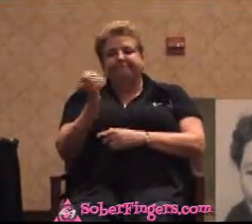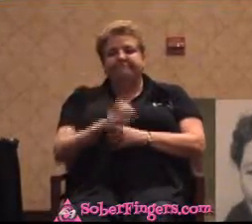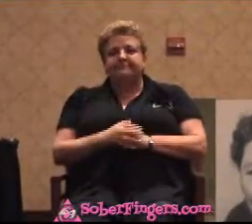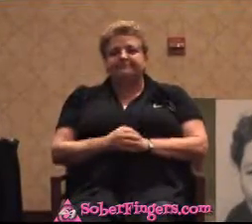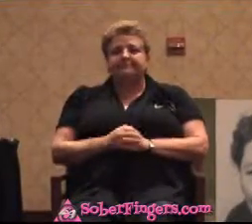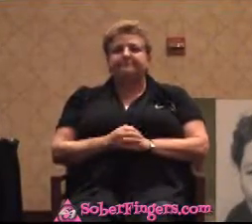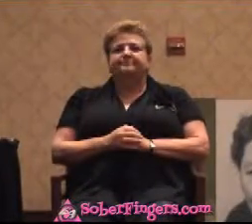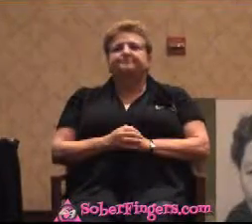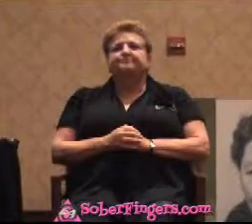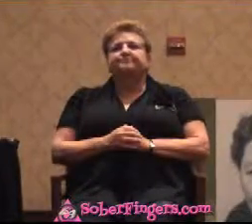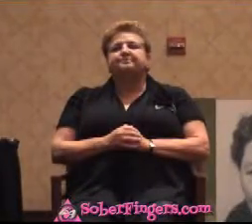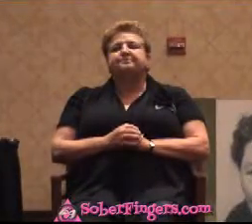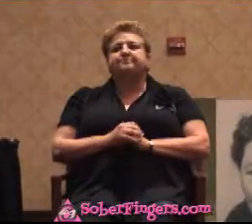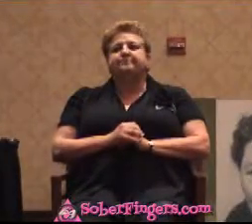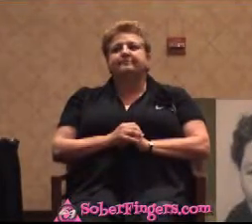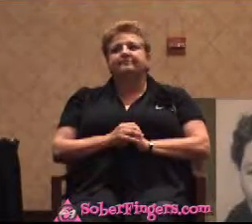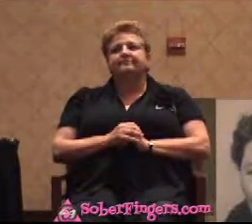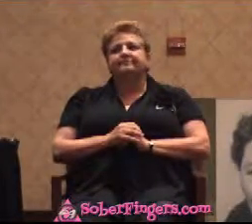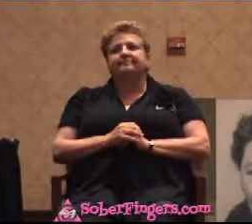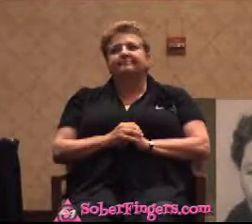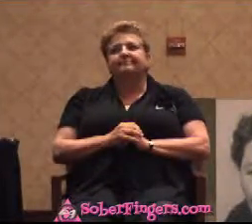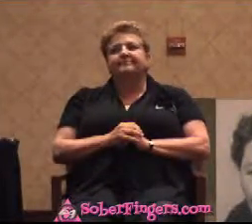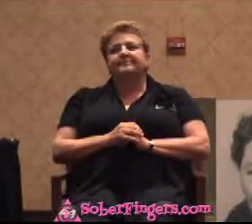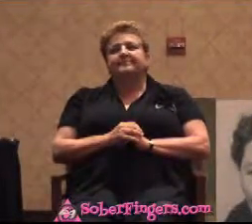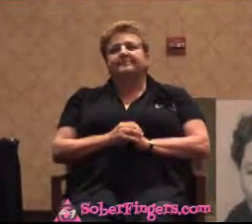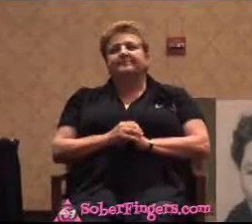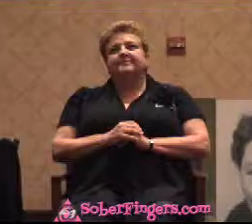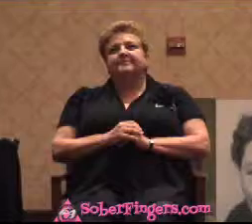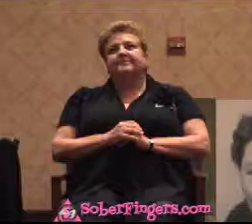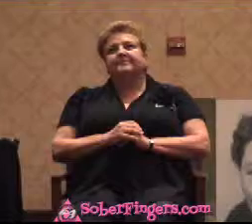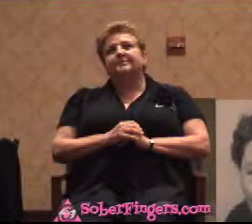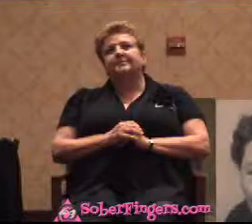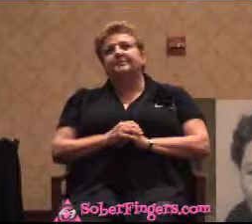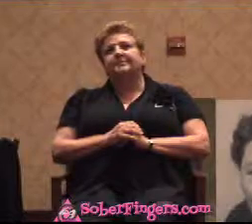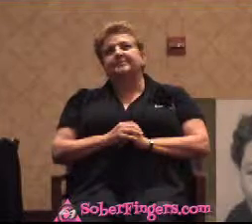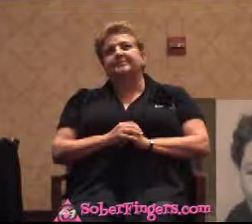I have been really